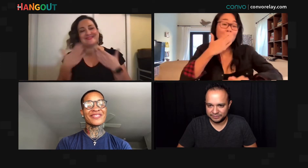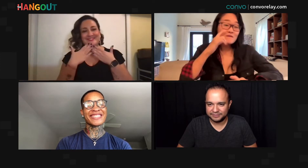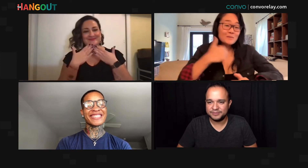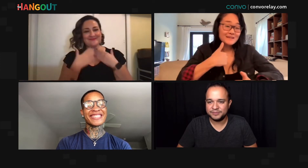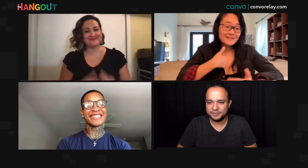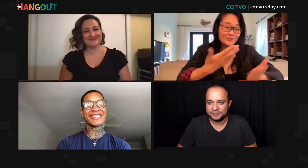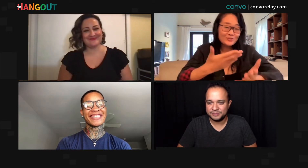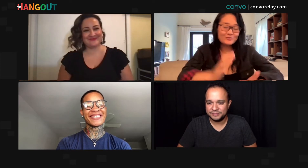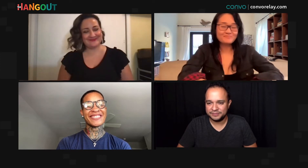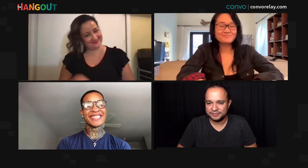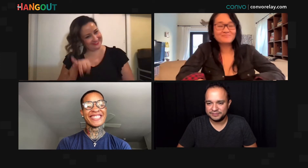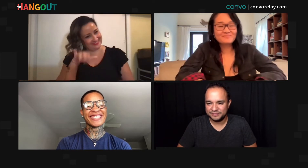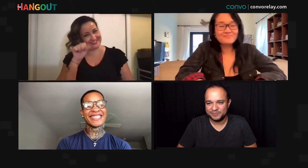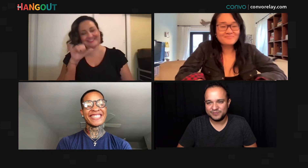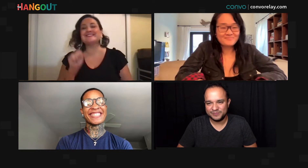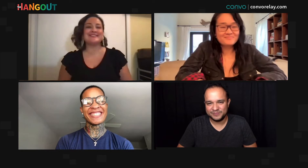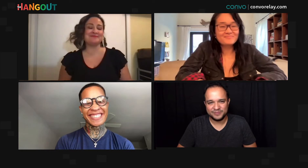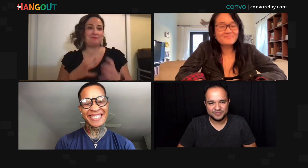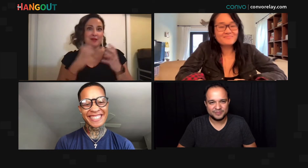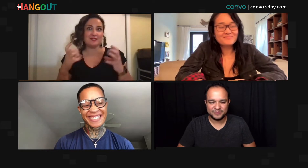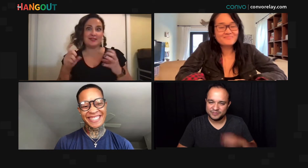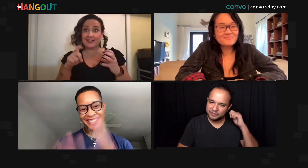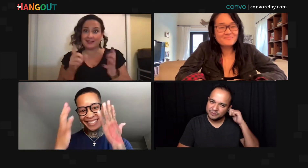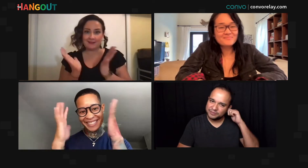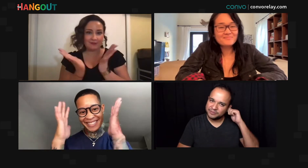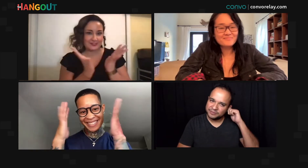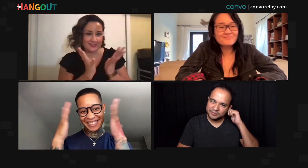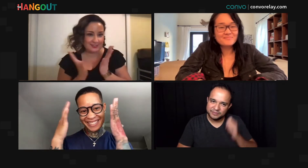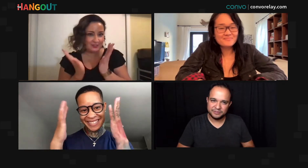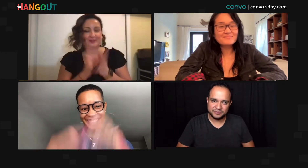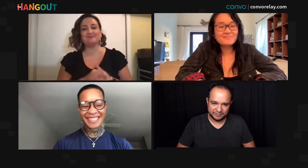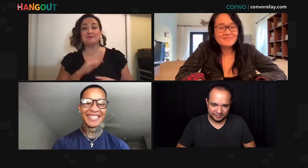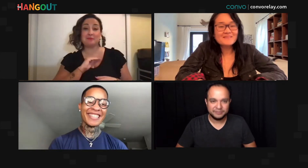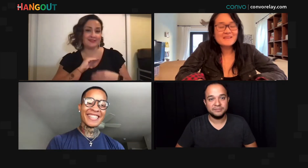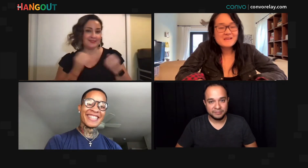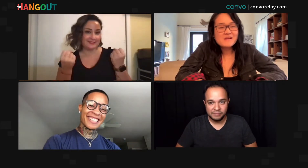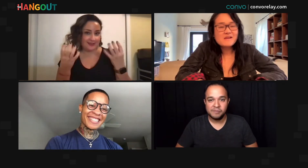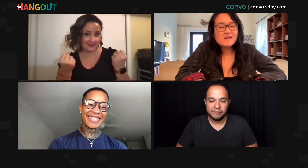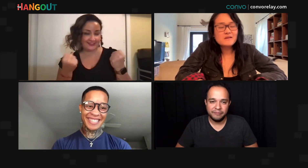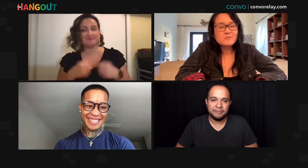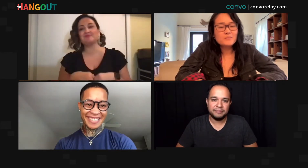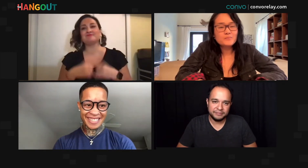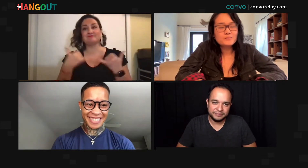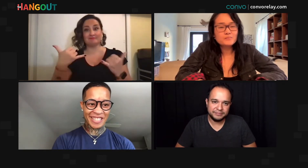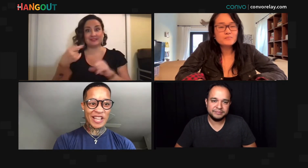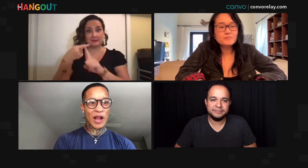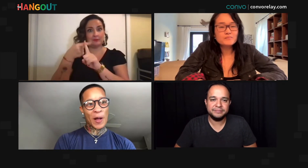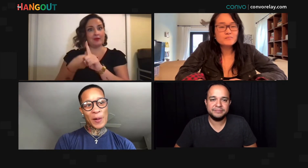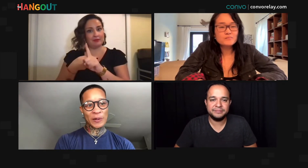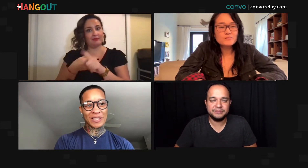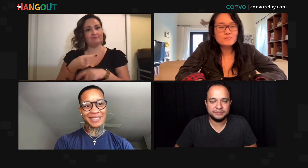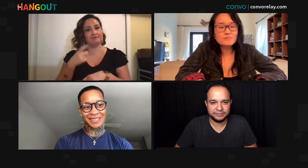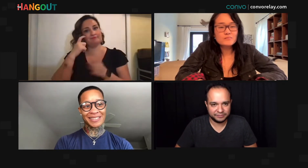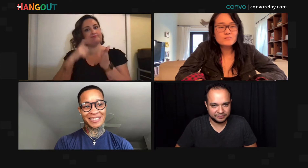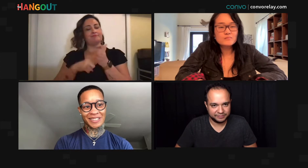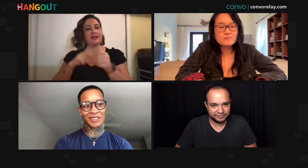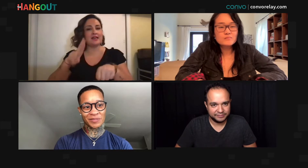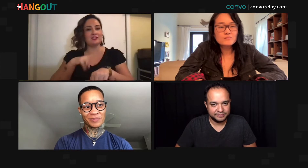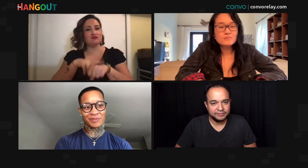black jacket, and thank you for having me here. All right. Well, this is Melissa signing. This is a much needed conversation. And this